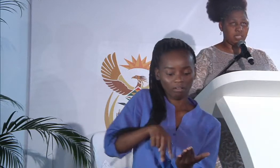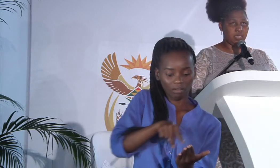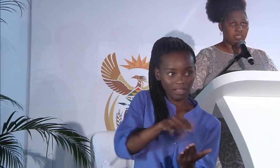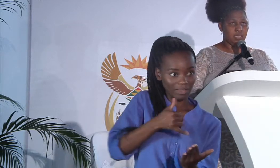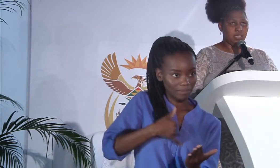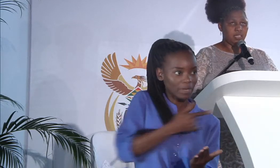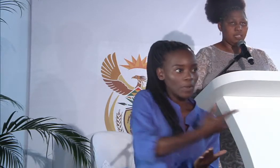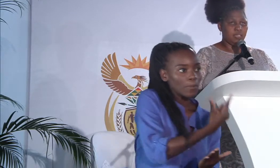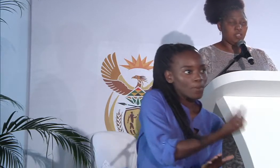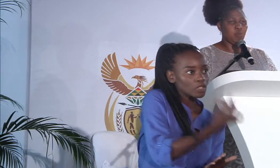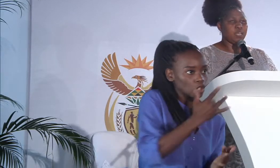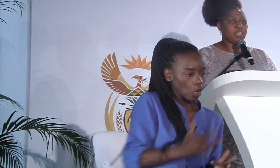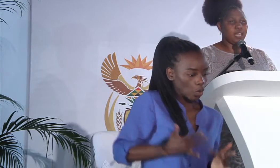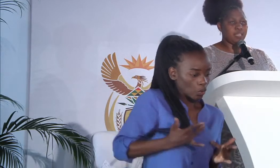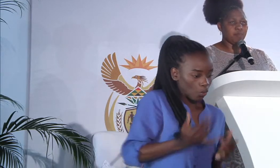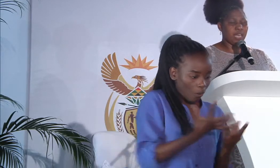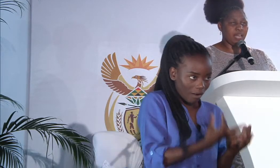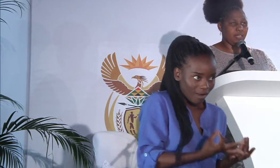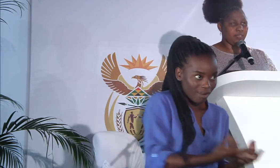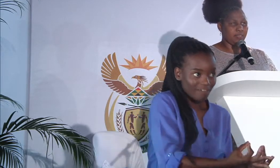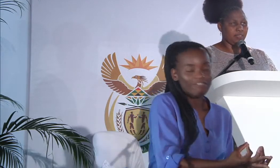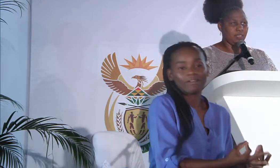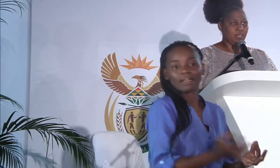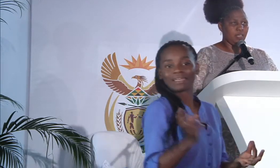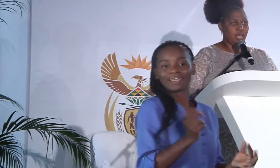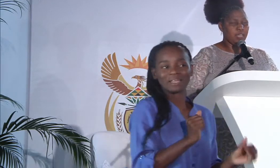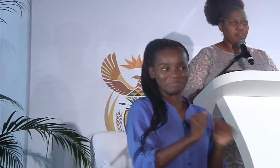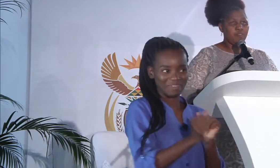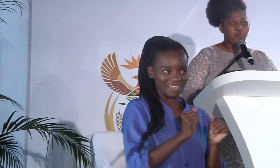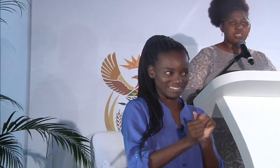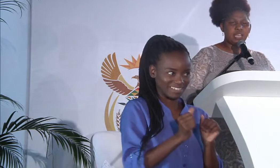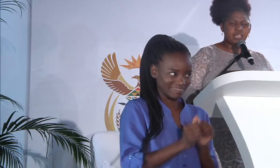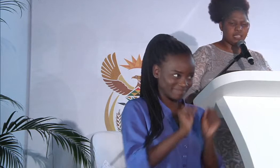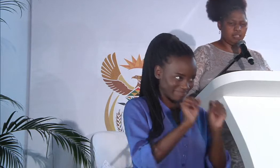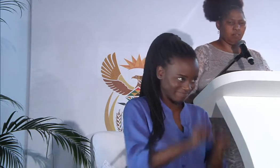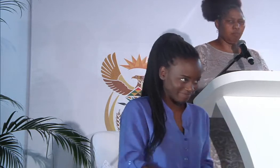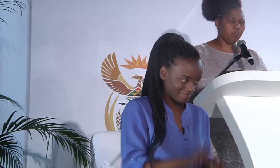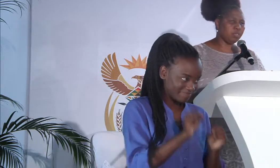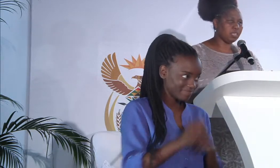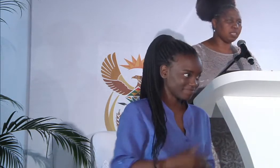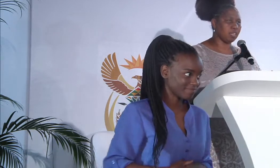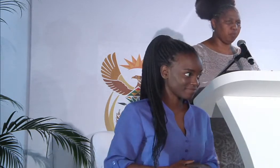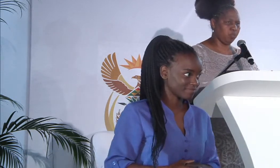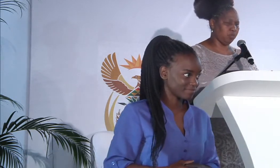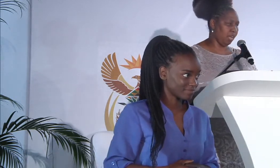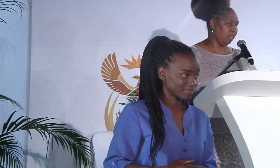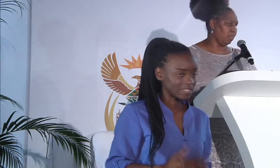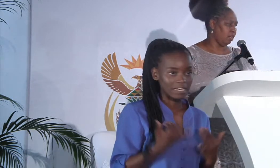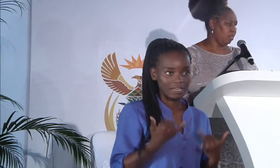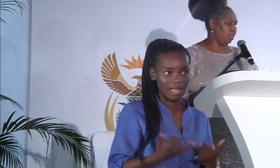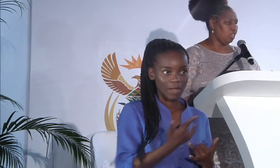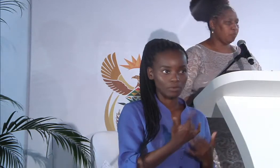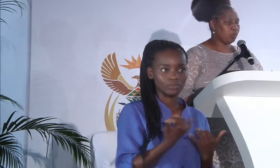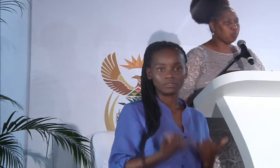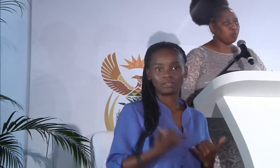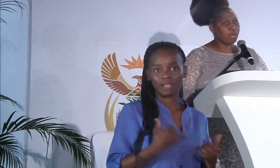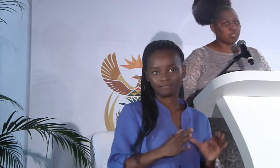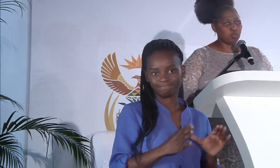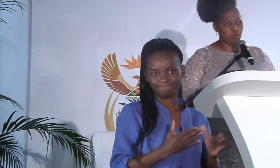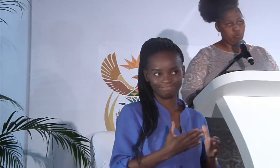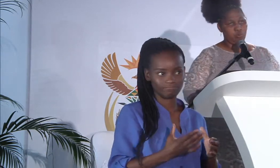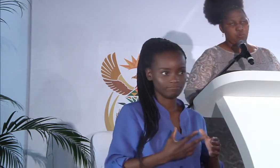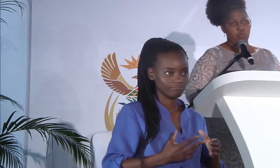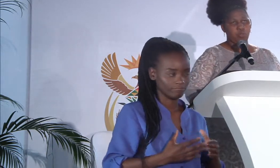journey. You will hear them better, and therefore we're saying, we're launching SANPUD today because we want